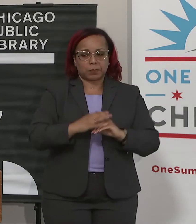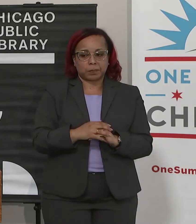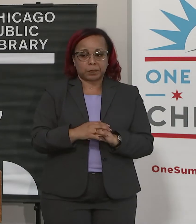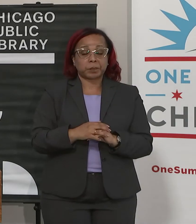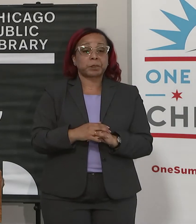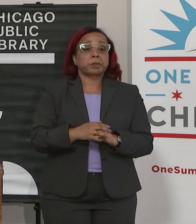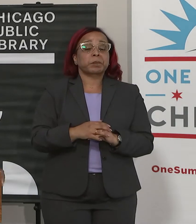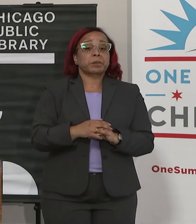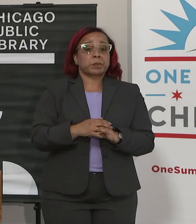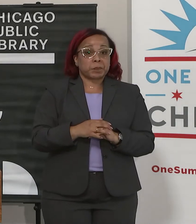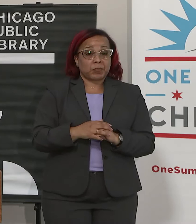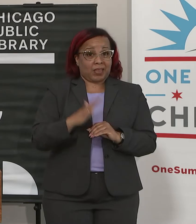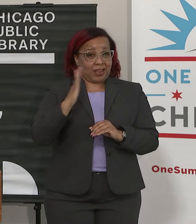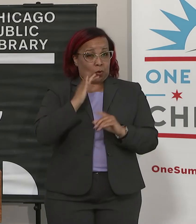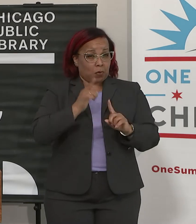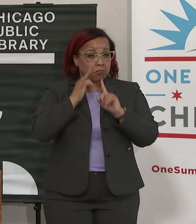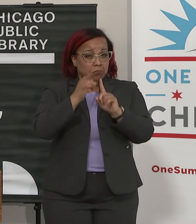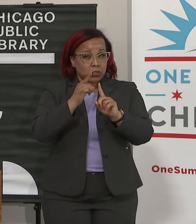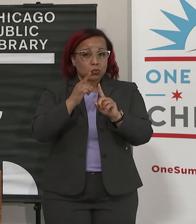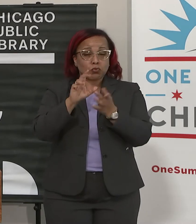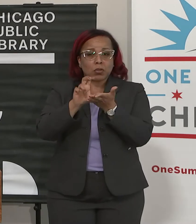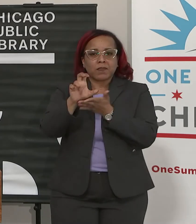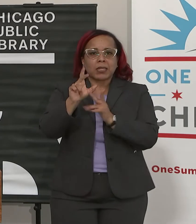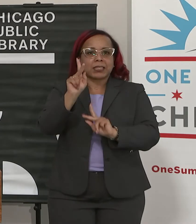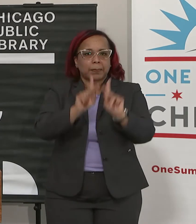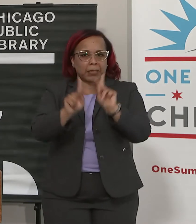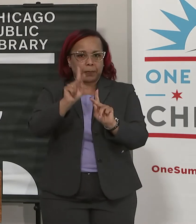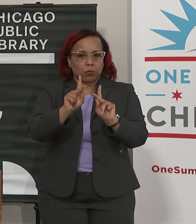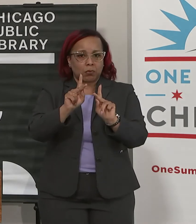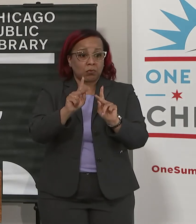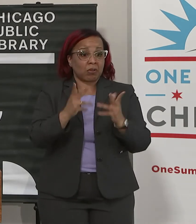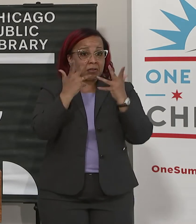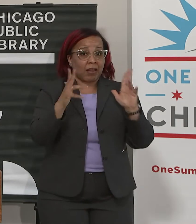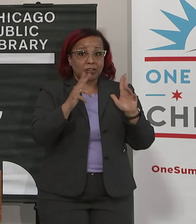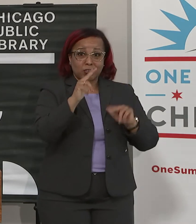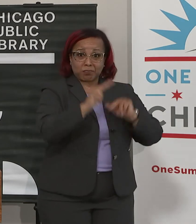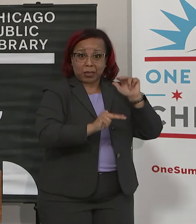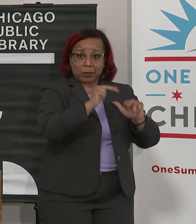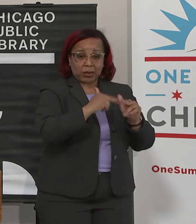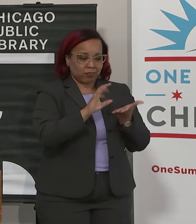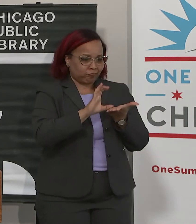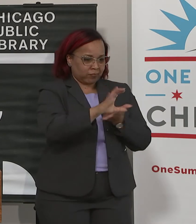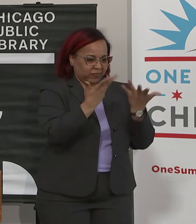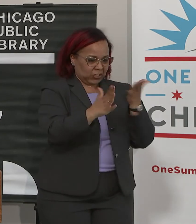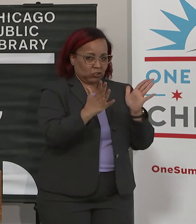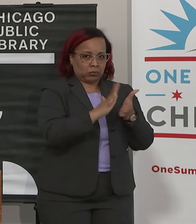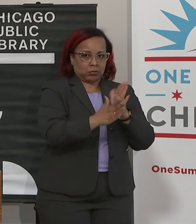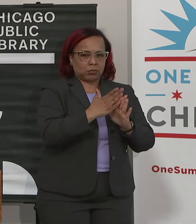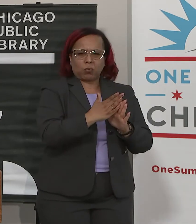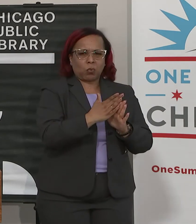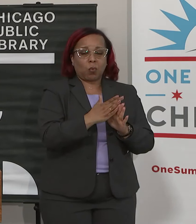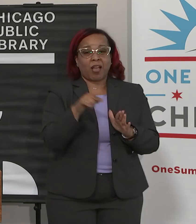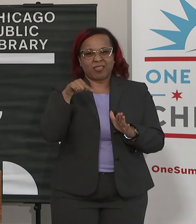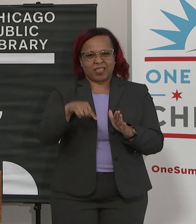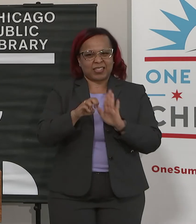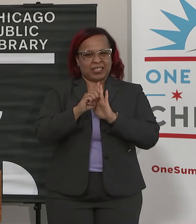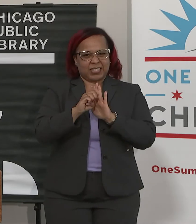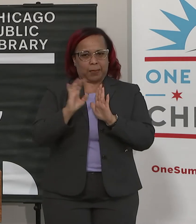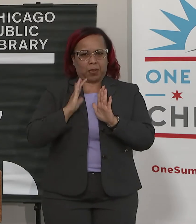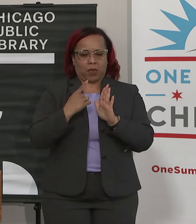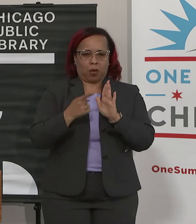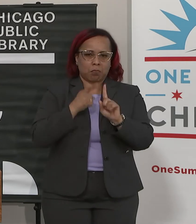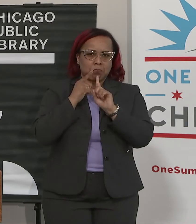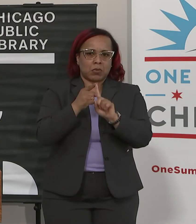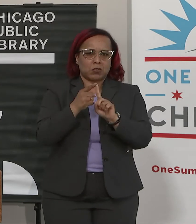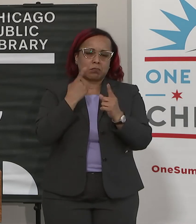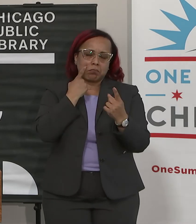Ultimately, our mission is to invest in people, not just bricks and mortar. And this is an example of the mission reaching